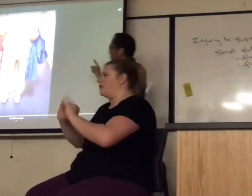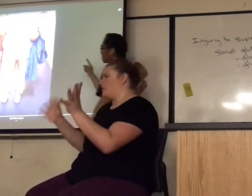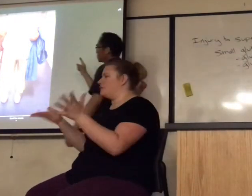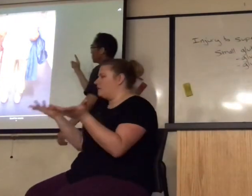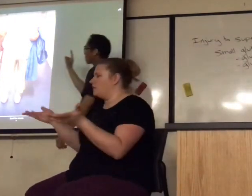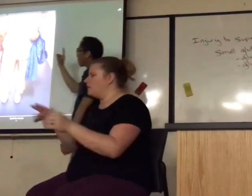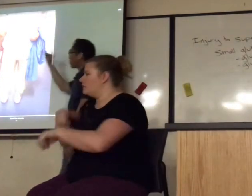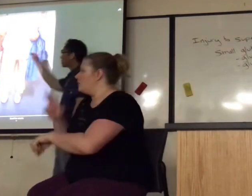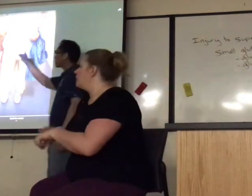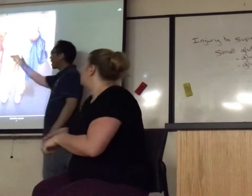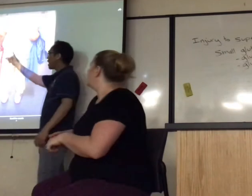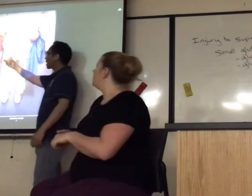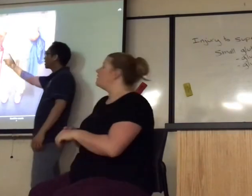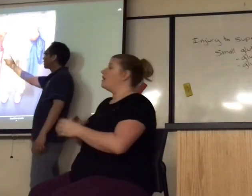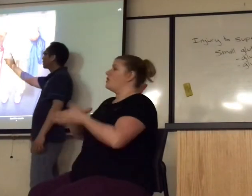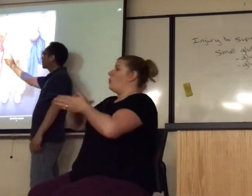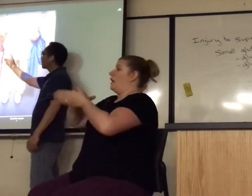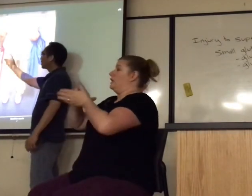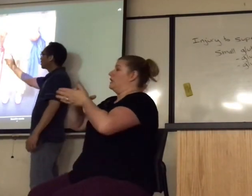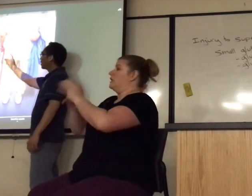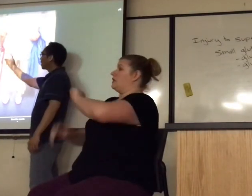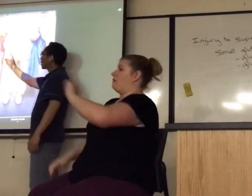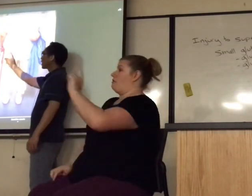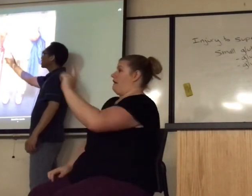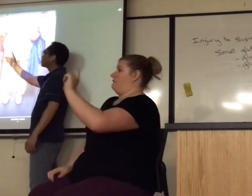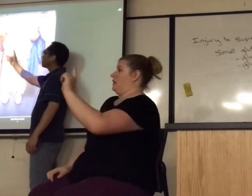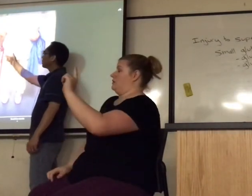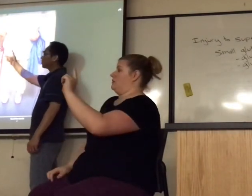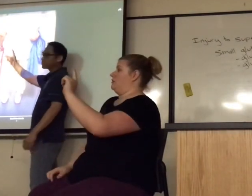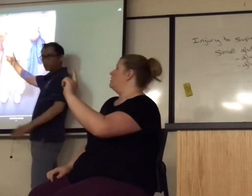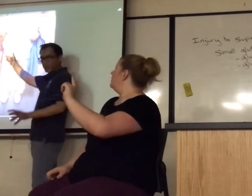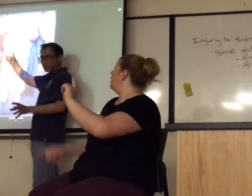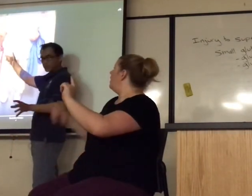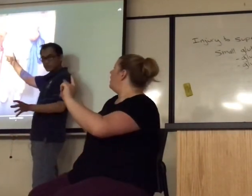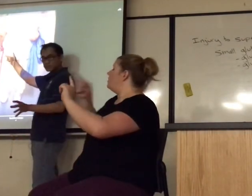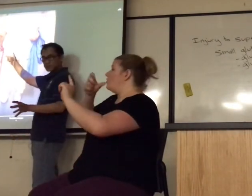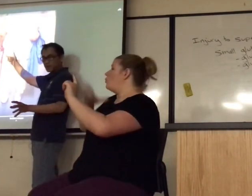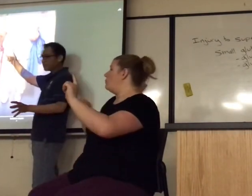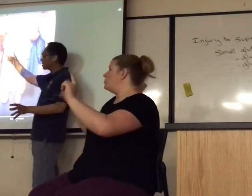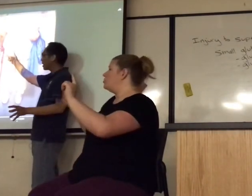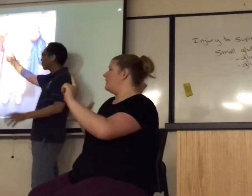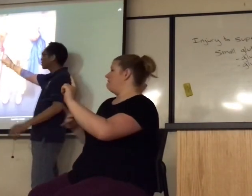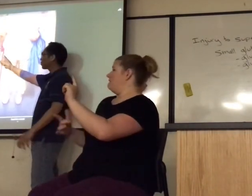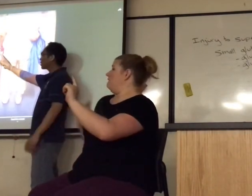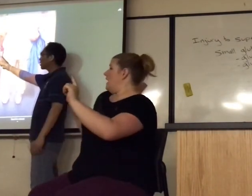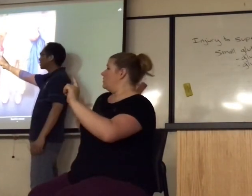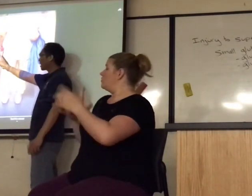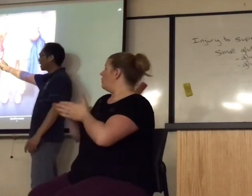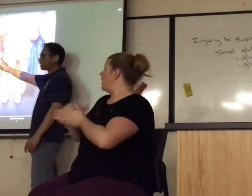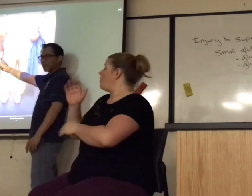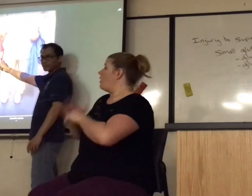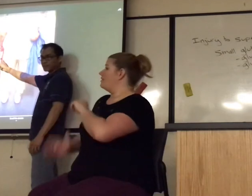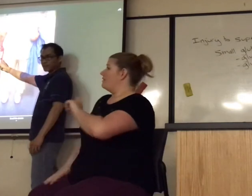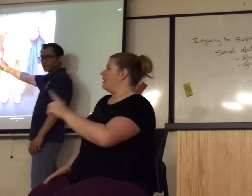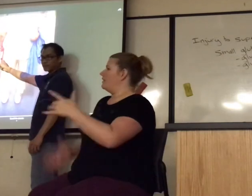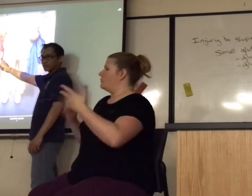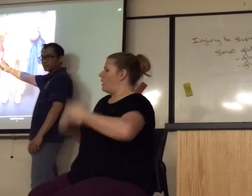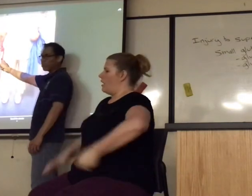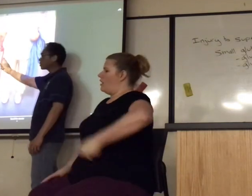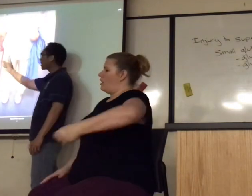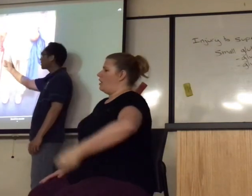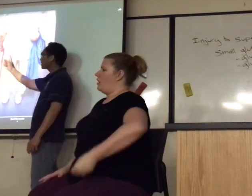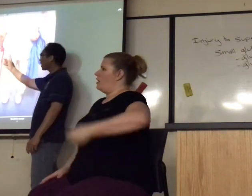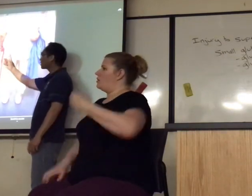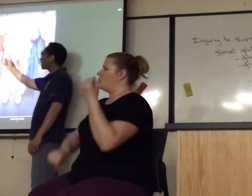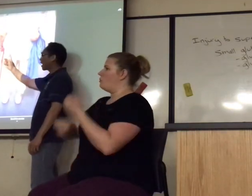weakness is on this side. And I guess she feels the weakness on this side, which is why she has the cane on that side.